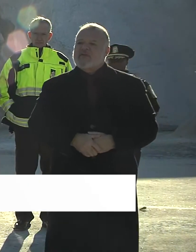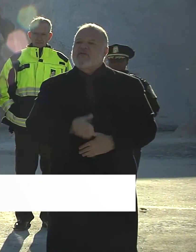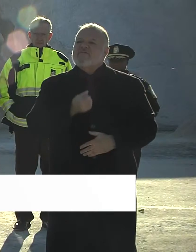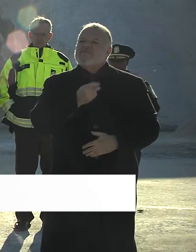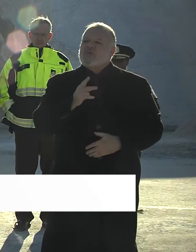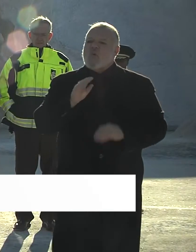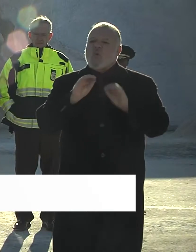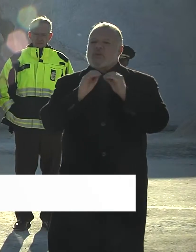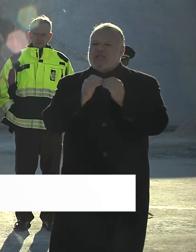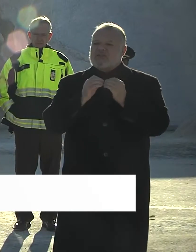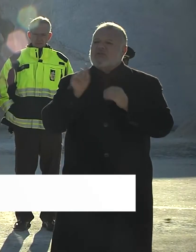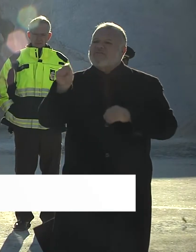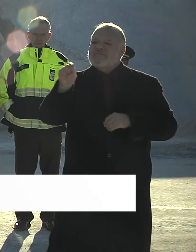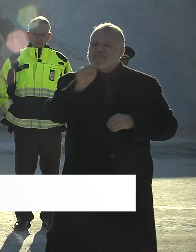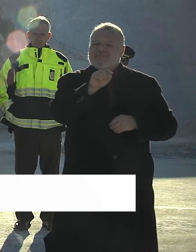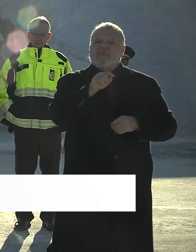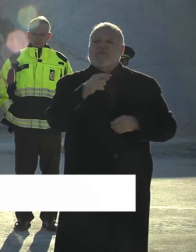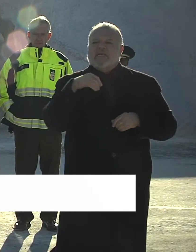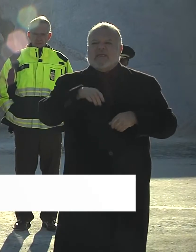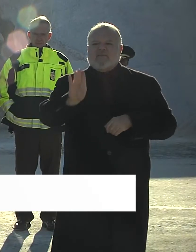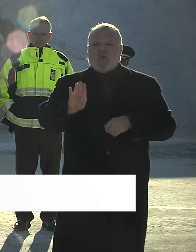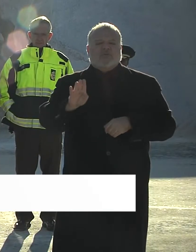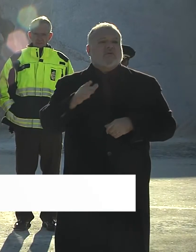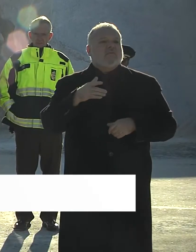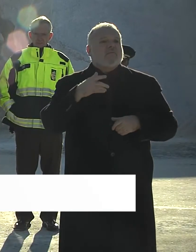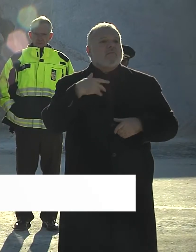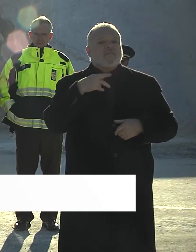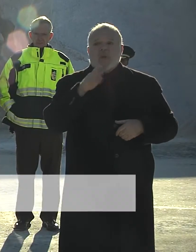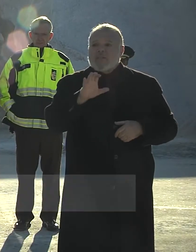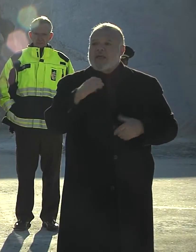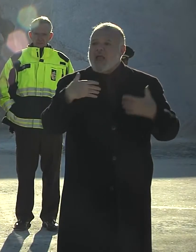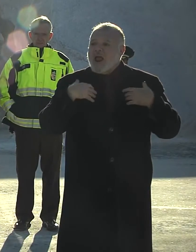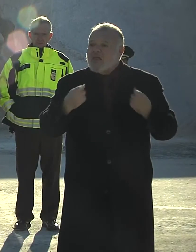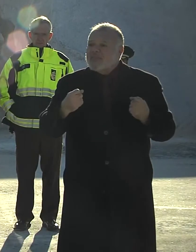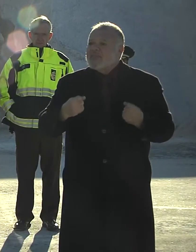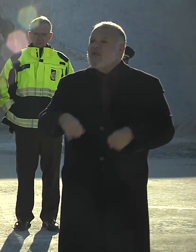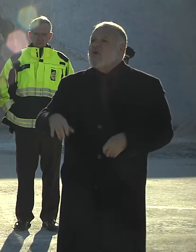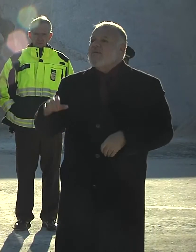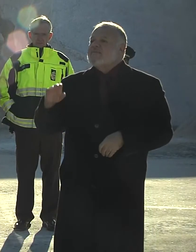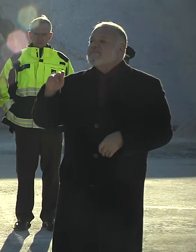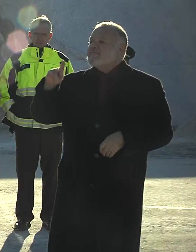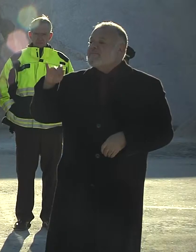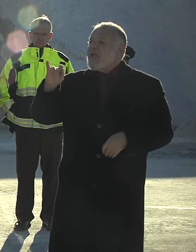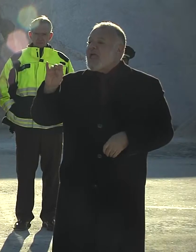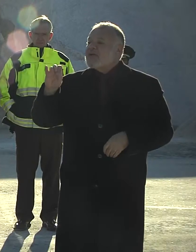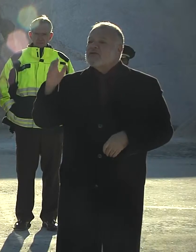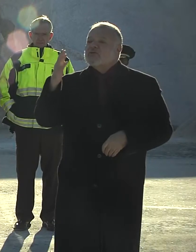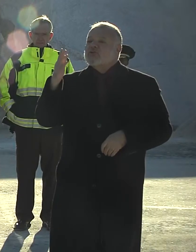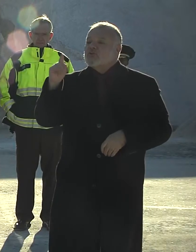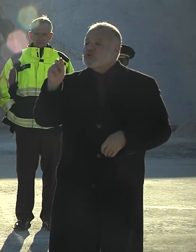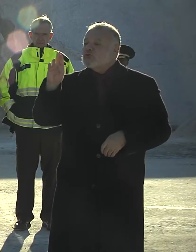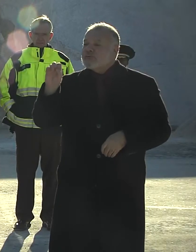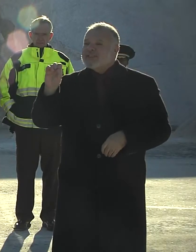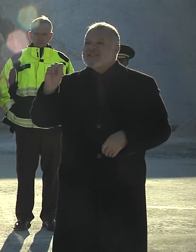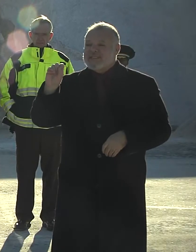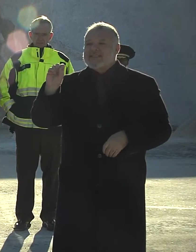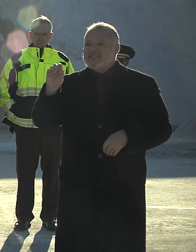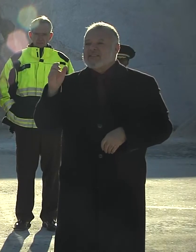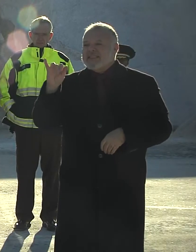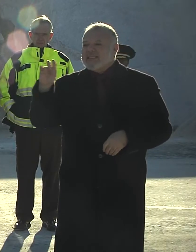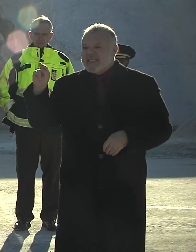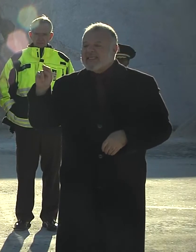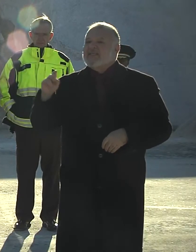Public Health Commission, Pine Street, Boston Rescue Mission, Bay Cove, New England Center for Homeless Vets, Bridge Over Troubled Waters, and